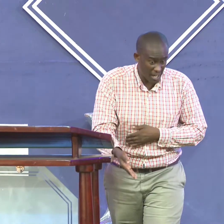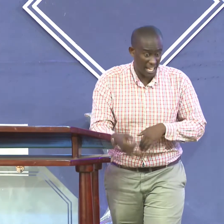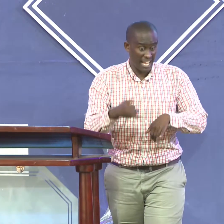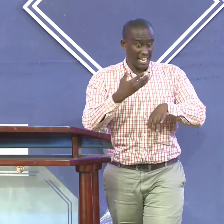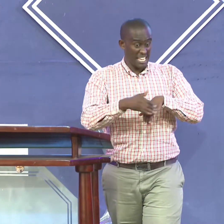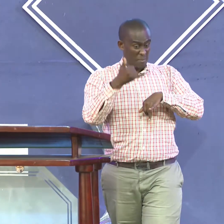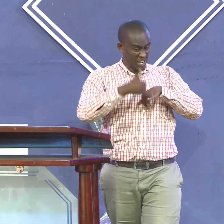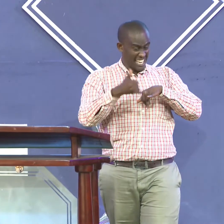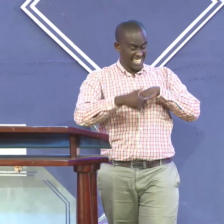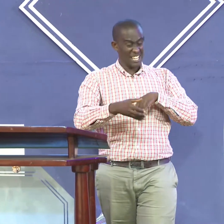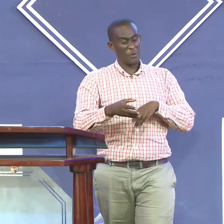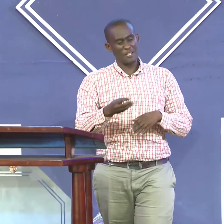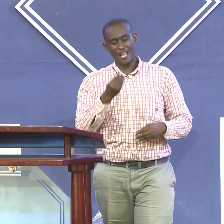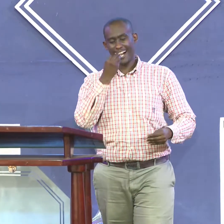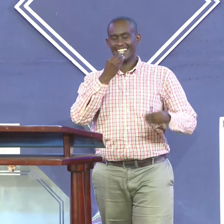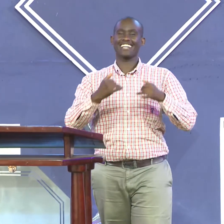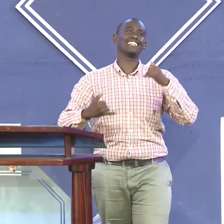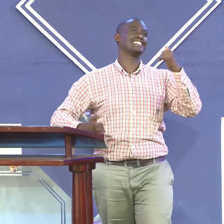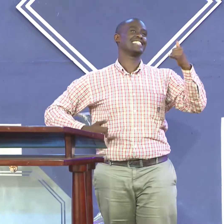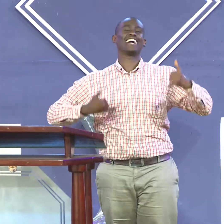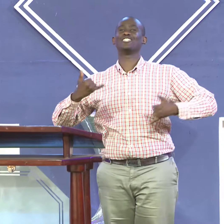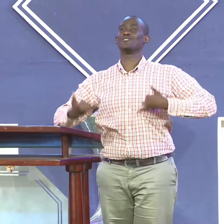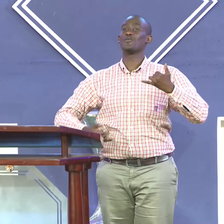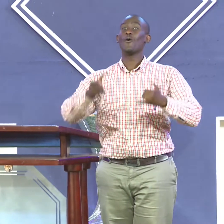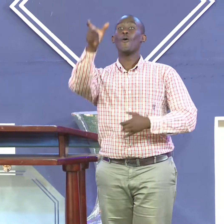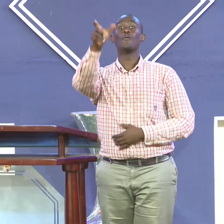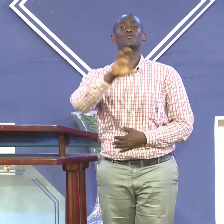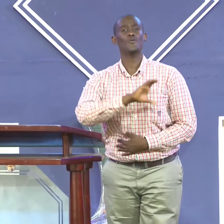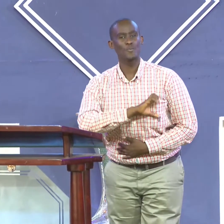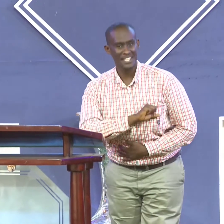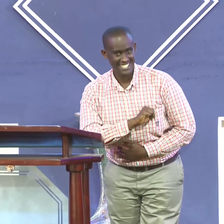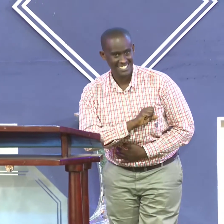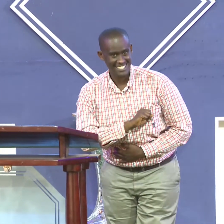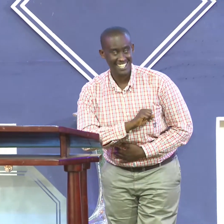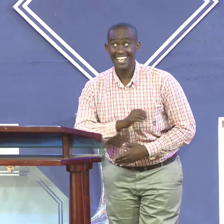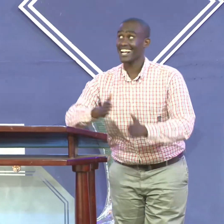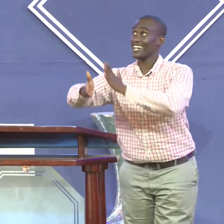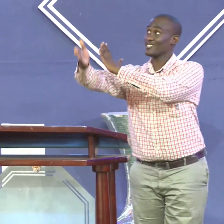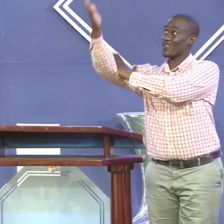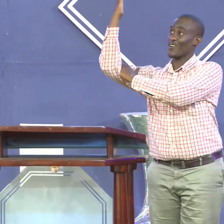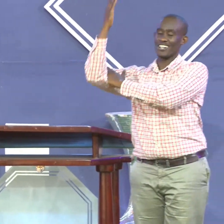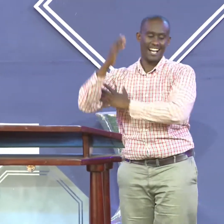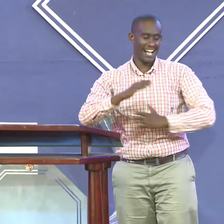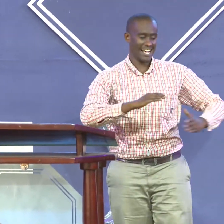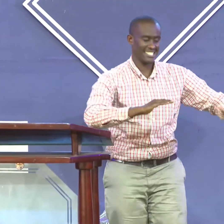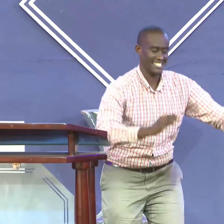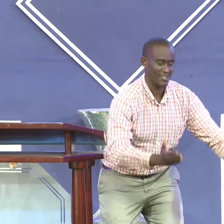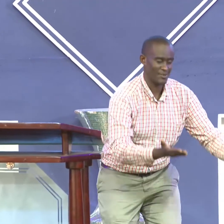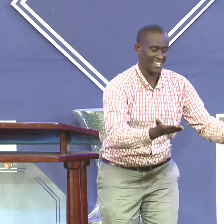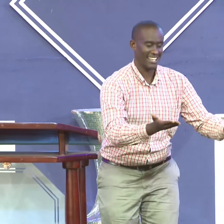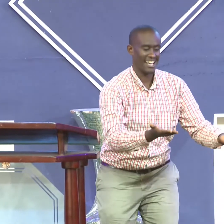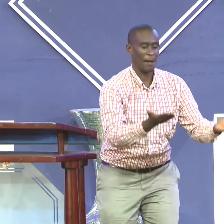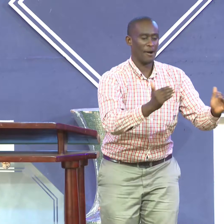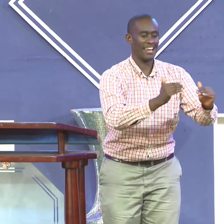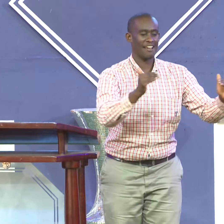mukene, eat it with joy and endure. And the Lord will raise